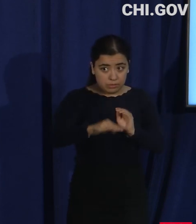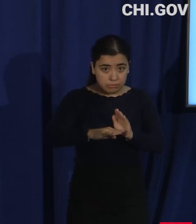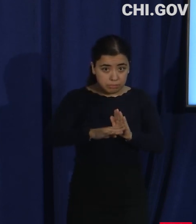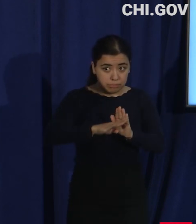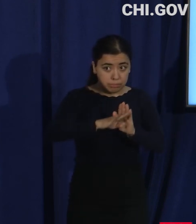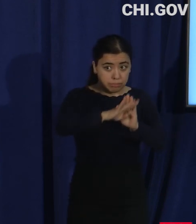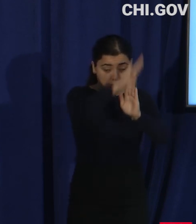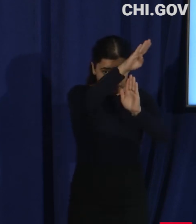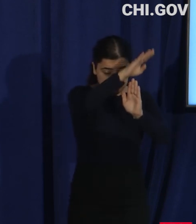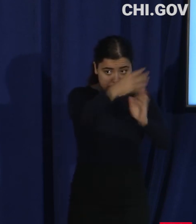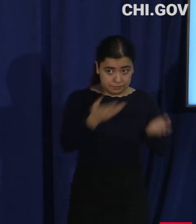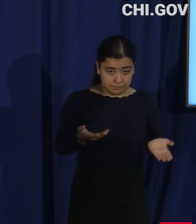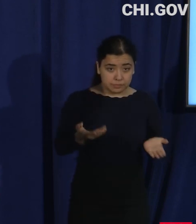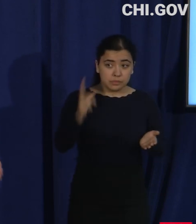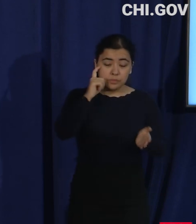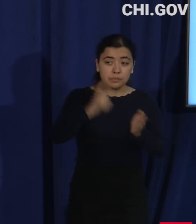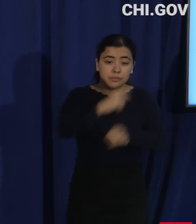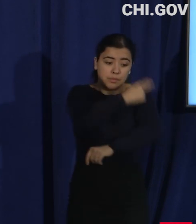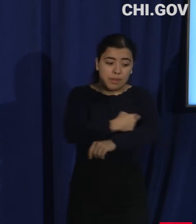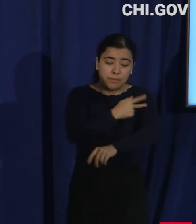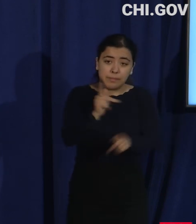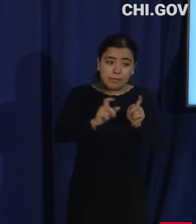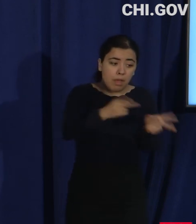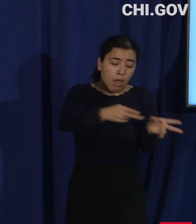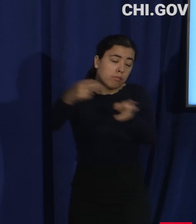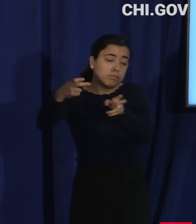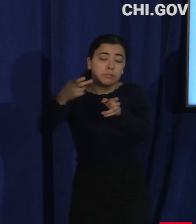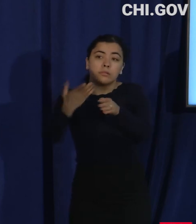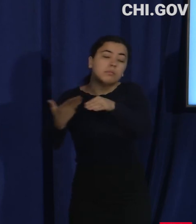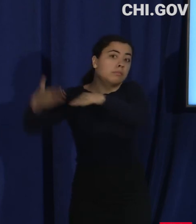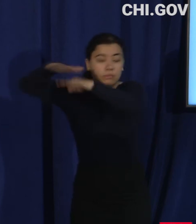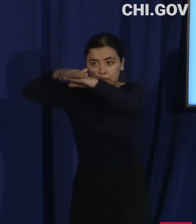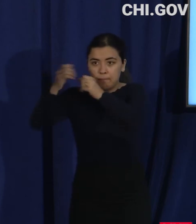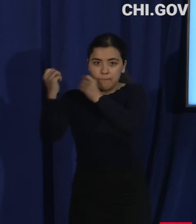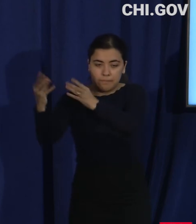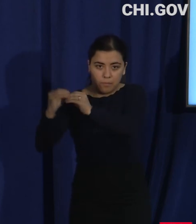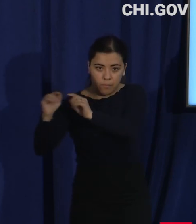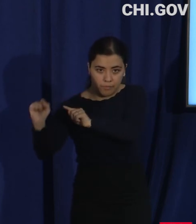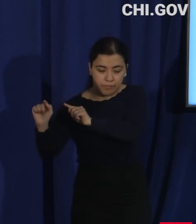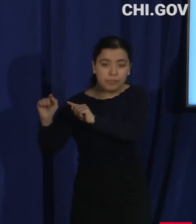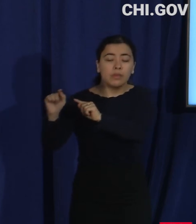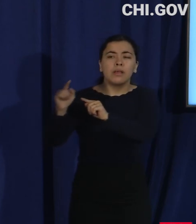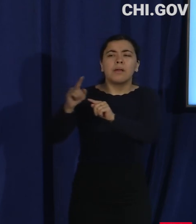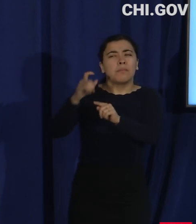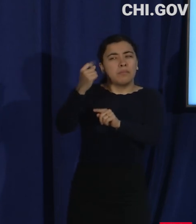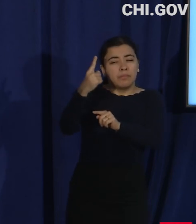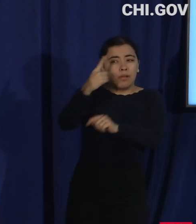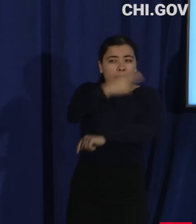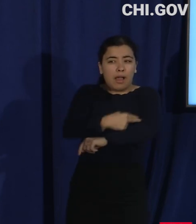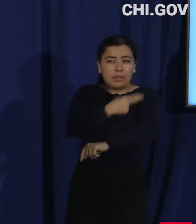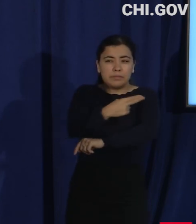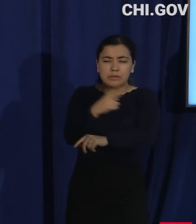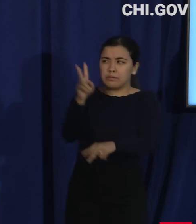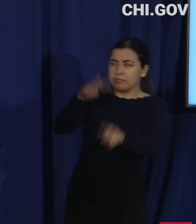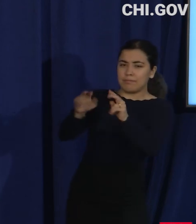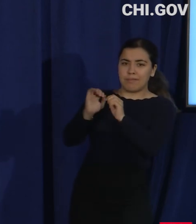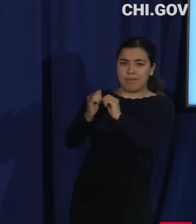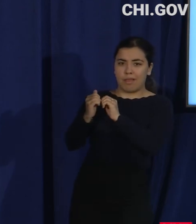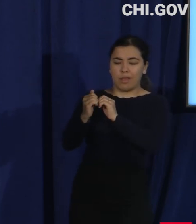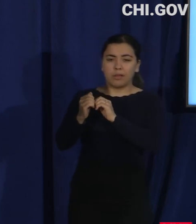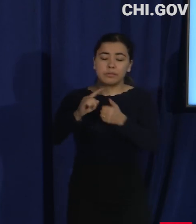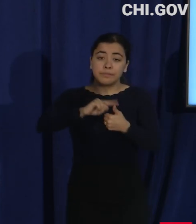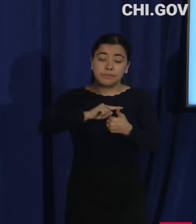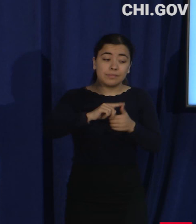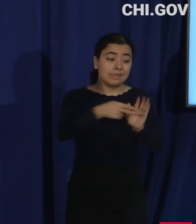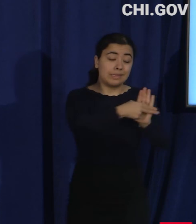in hospitalizations, as I've pointed out. There's a lot of different ways that you can measure hospitalizations. You can measure hospitalizations by people who